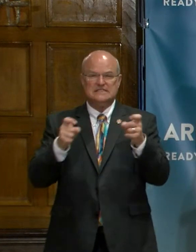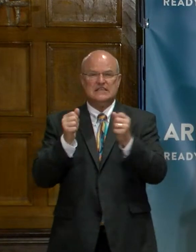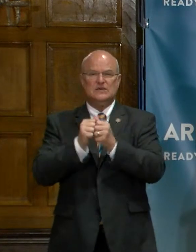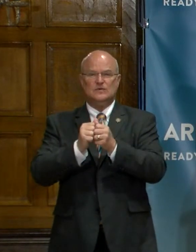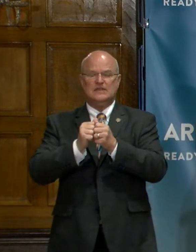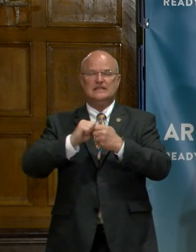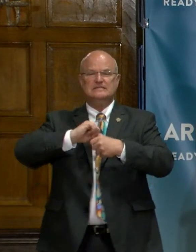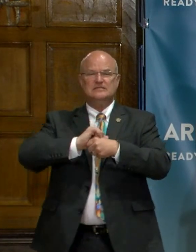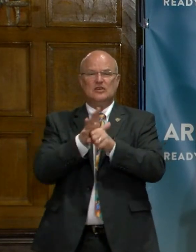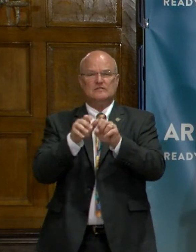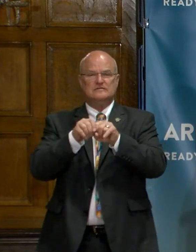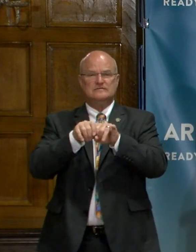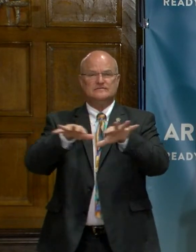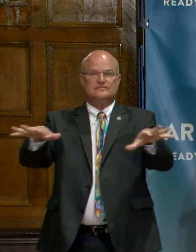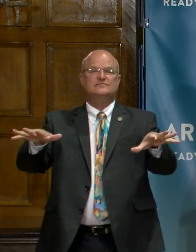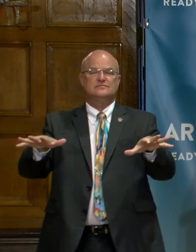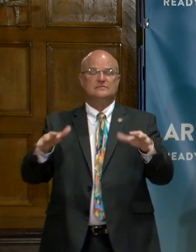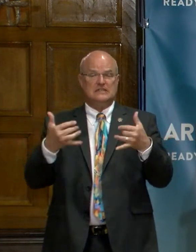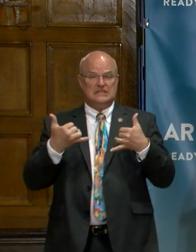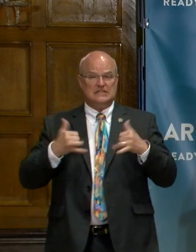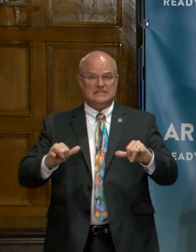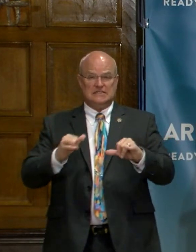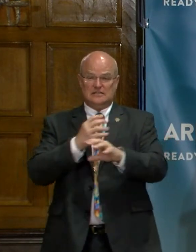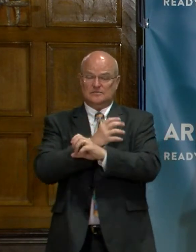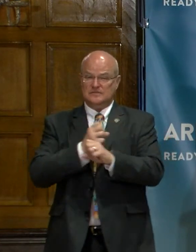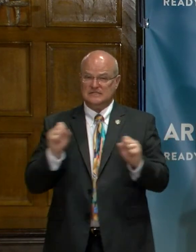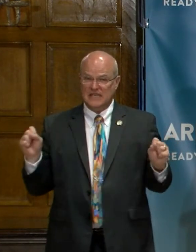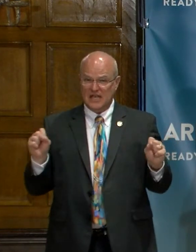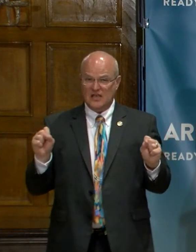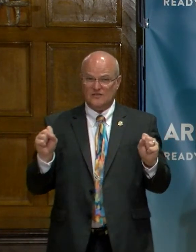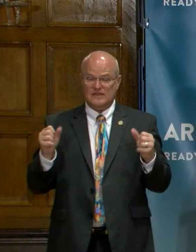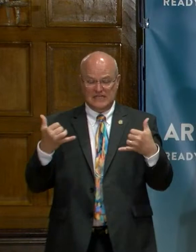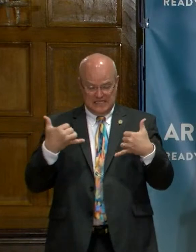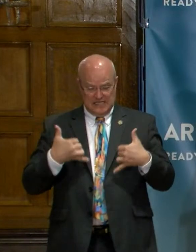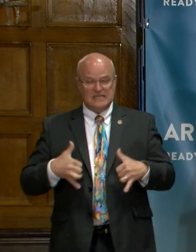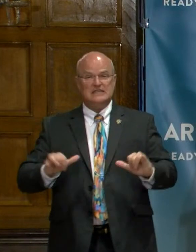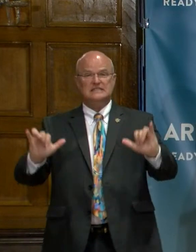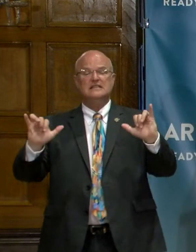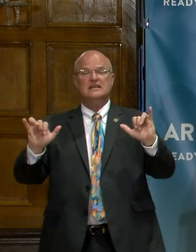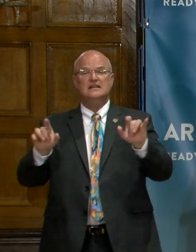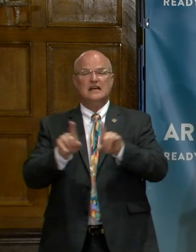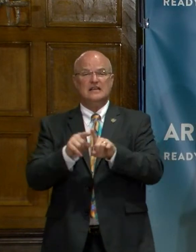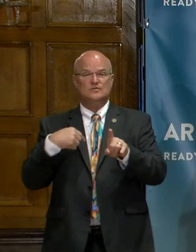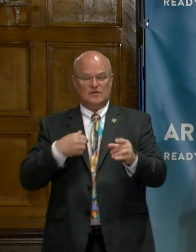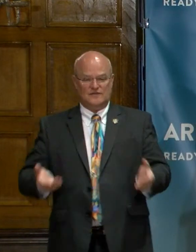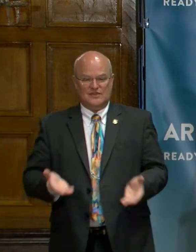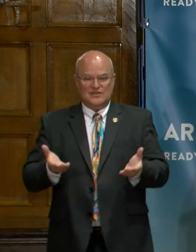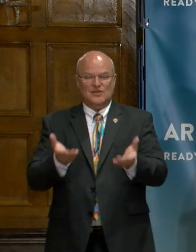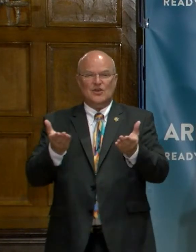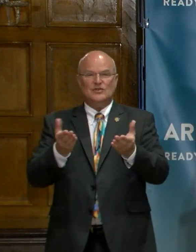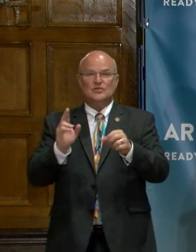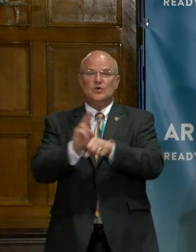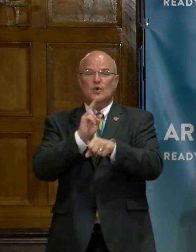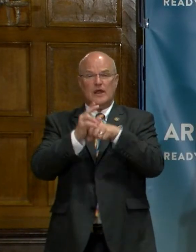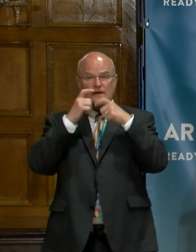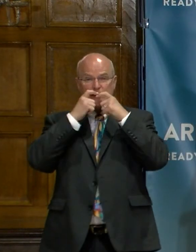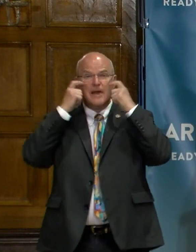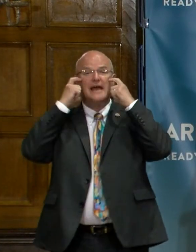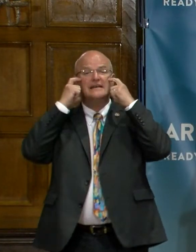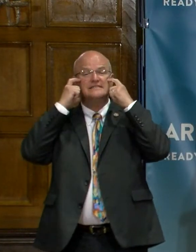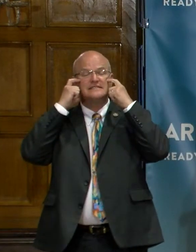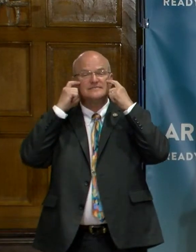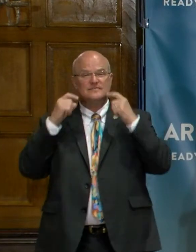with this pandemic. We still want to be on the safe side. We still want, as we've been encouraged, to wear our